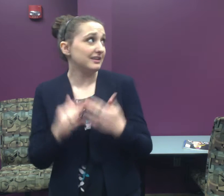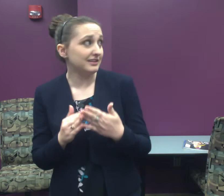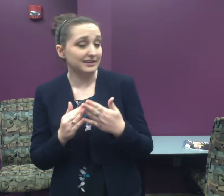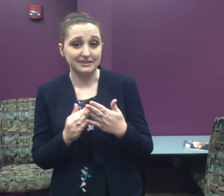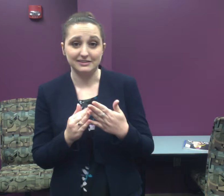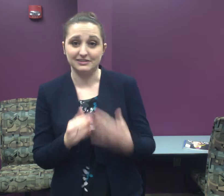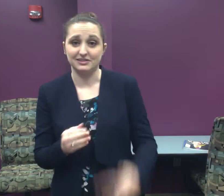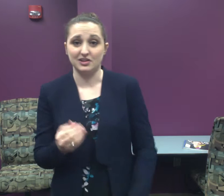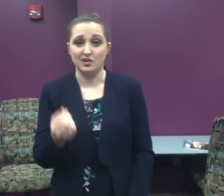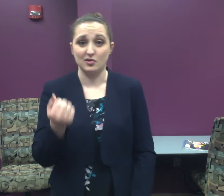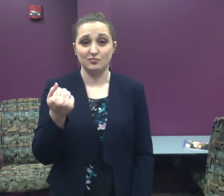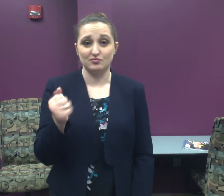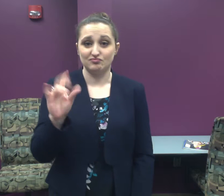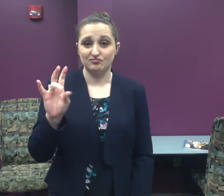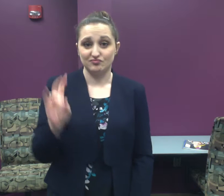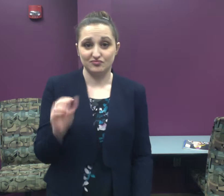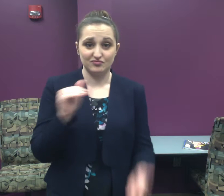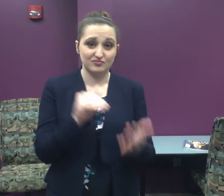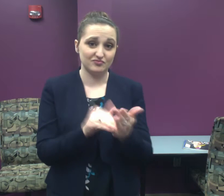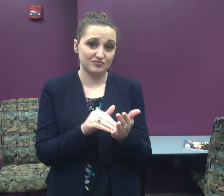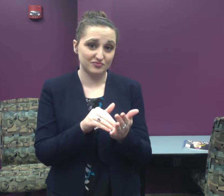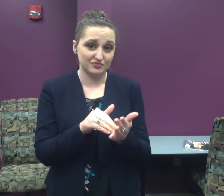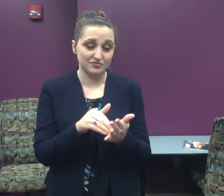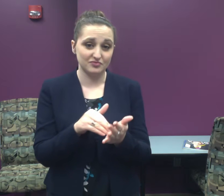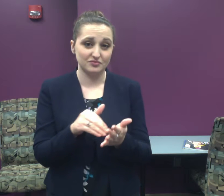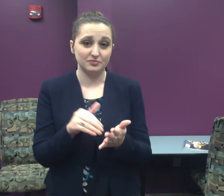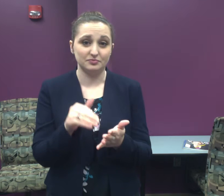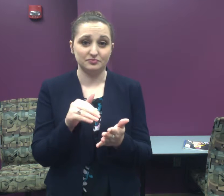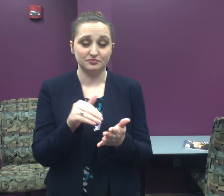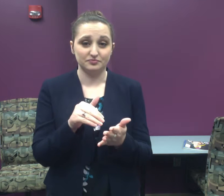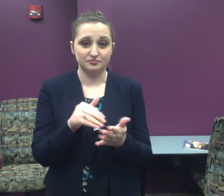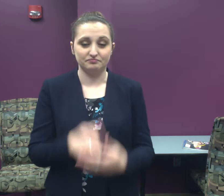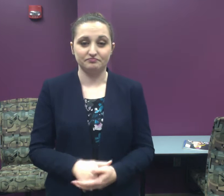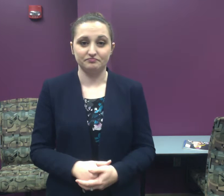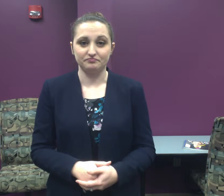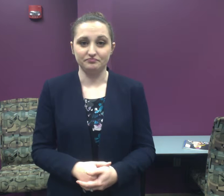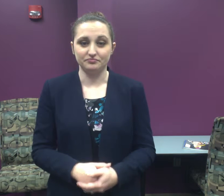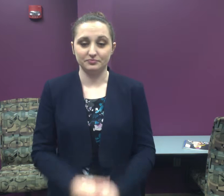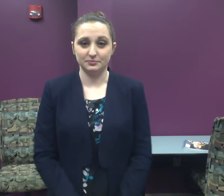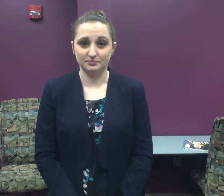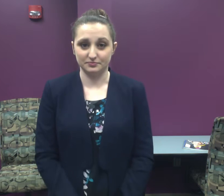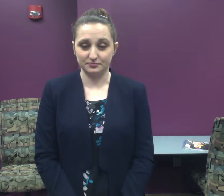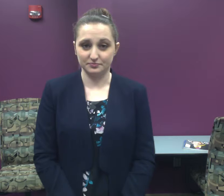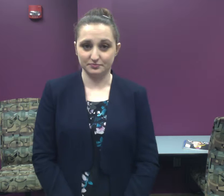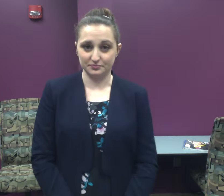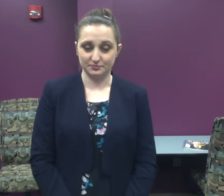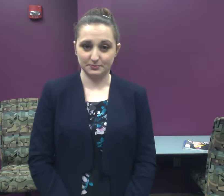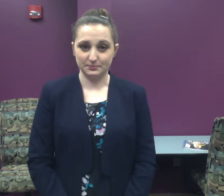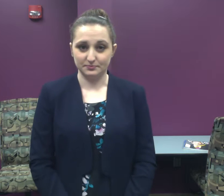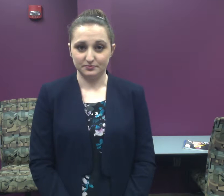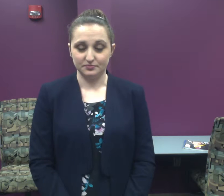like population. Anything under 2,000 would be a village, anything over 2,000 would be a town, so that's what that refers